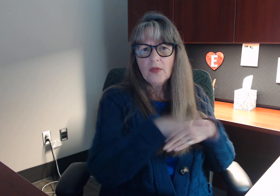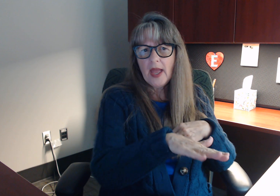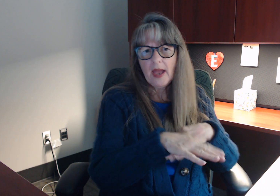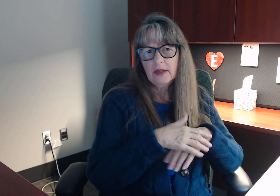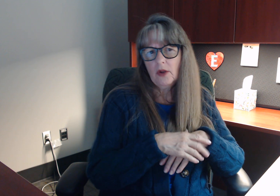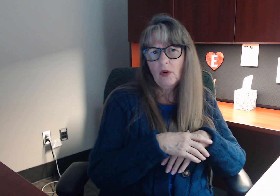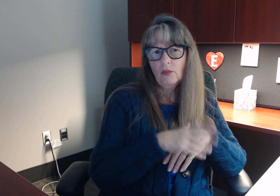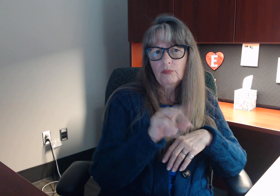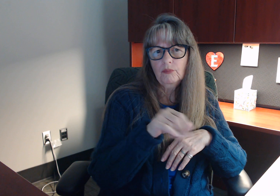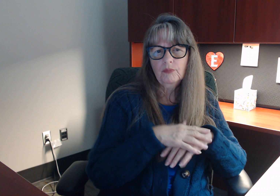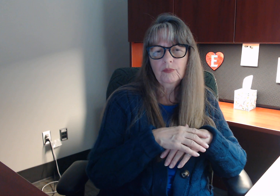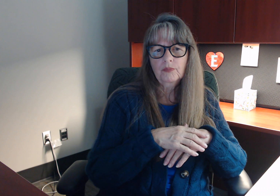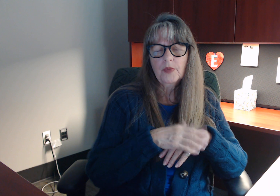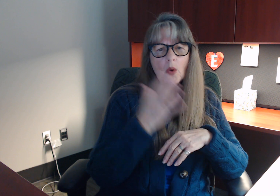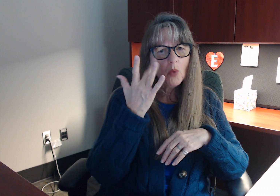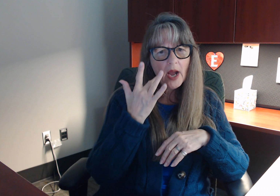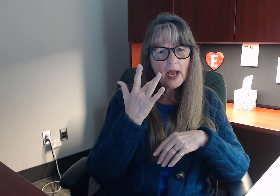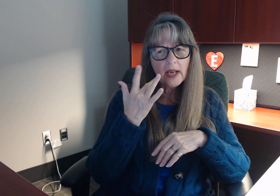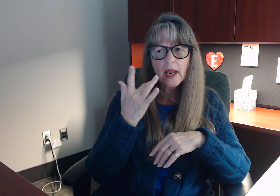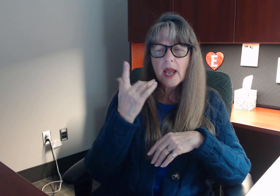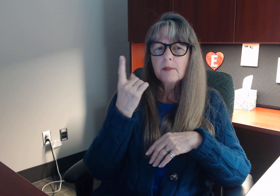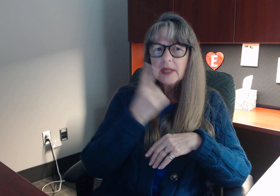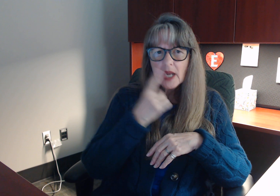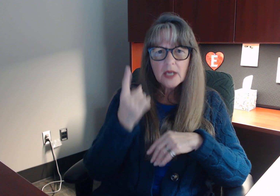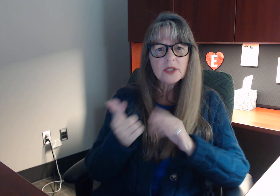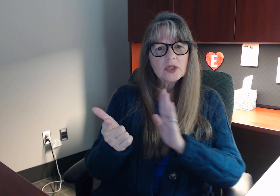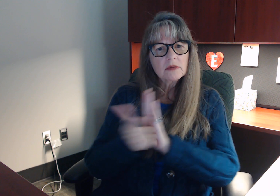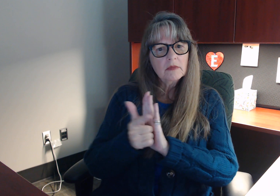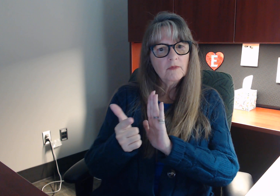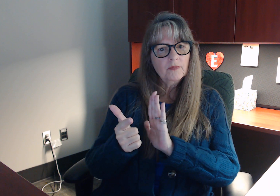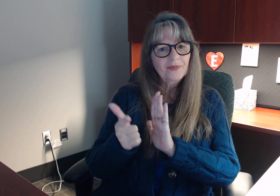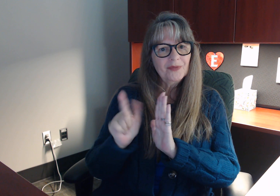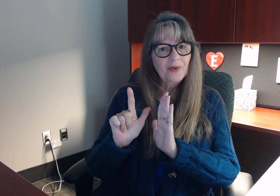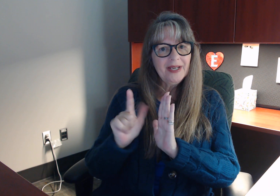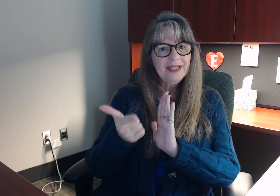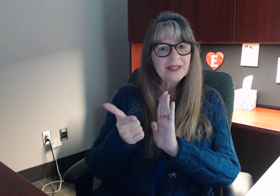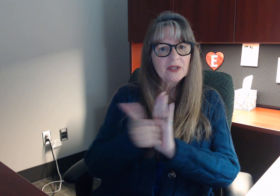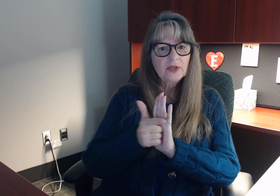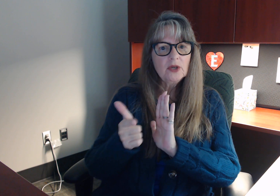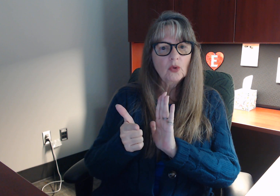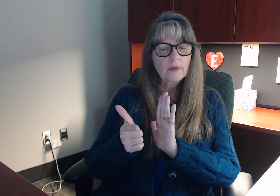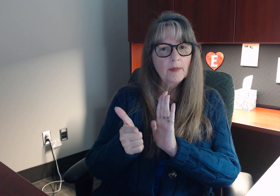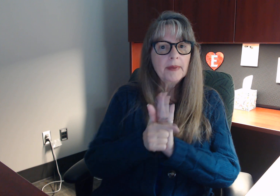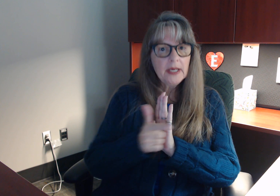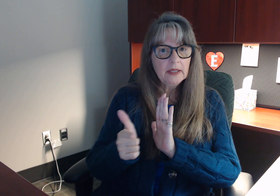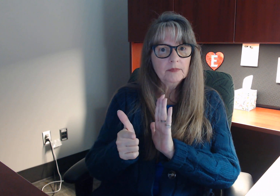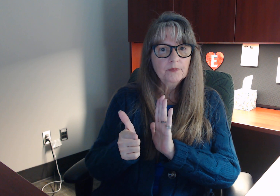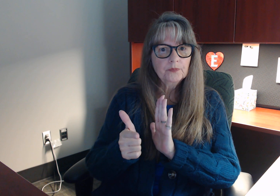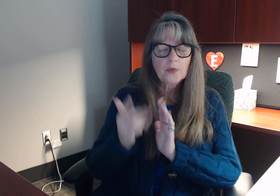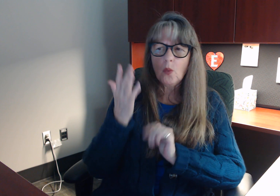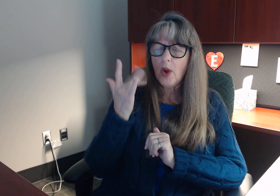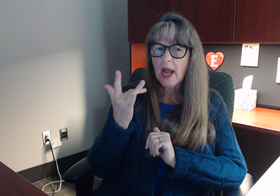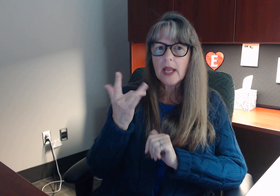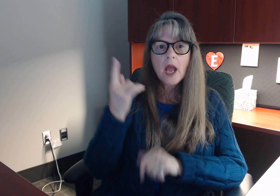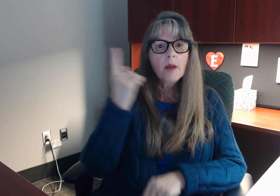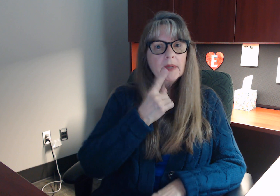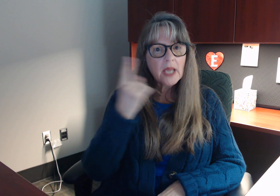that. No. Mm-mm. Why? Because it's illegal or forbidden. Why?